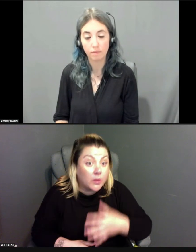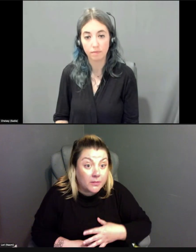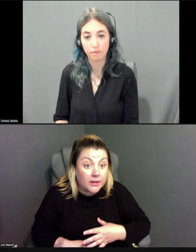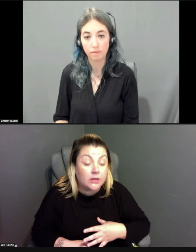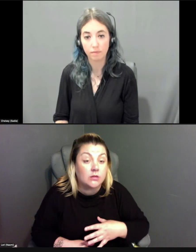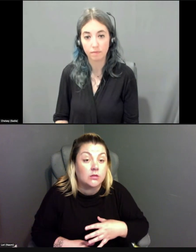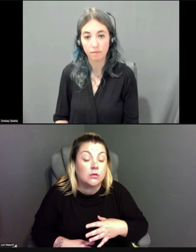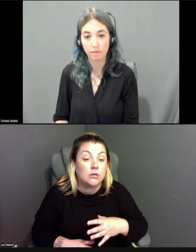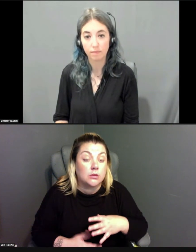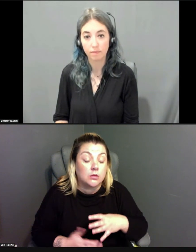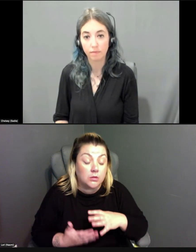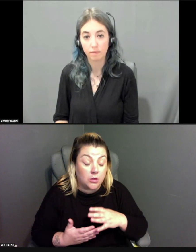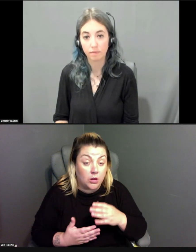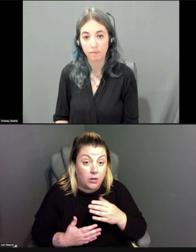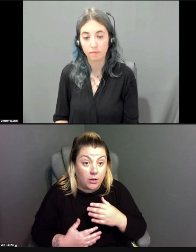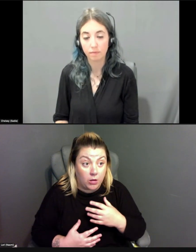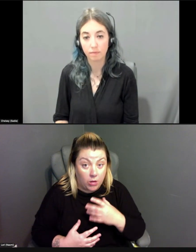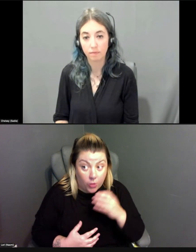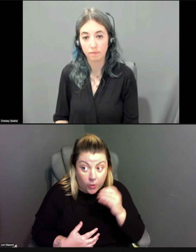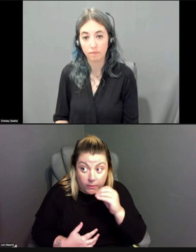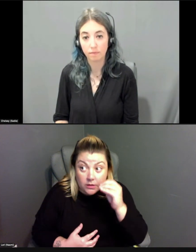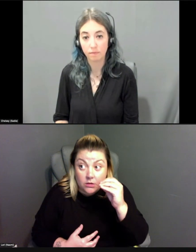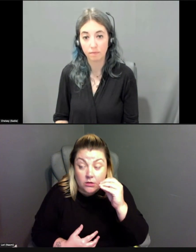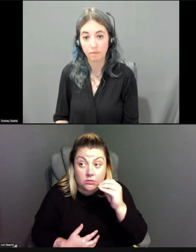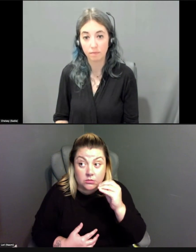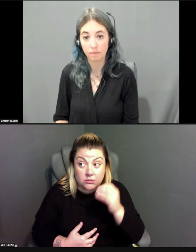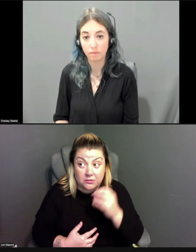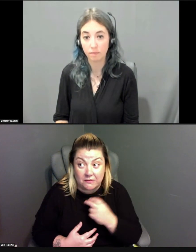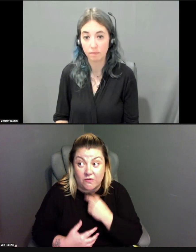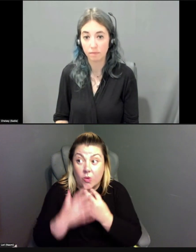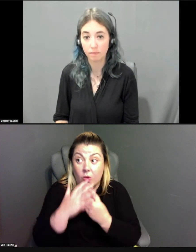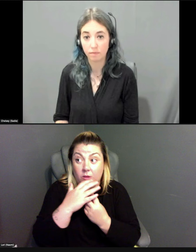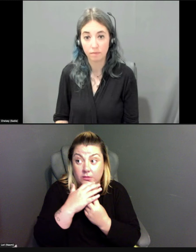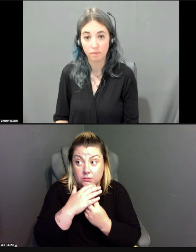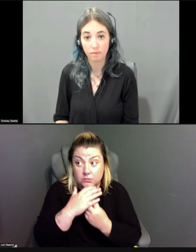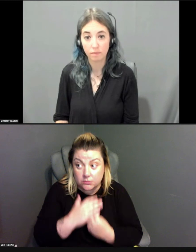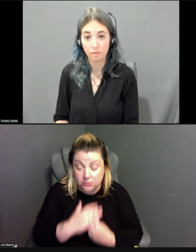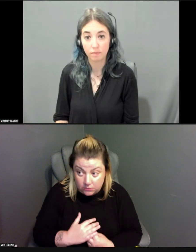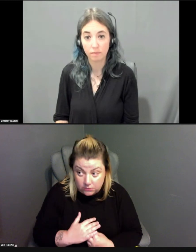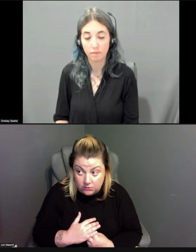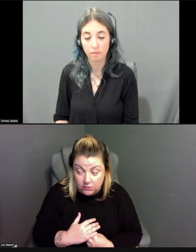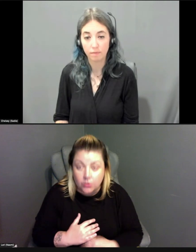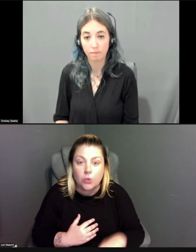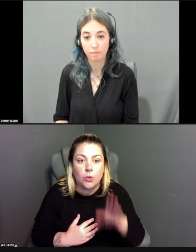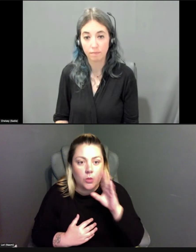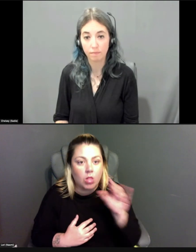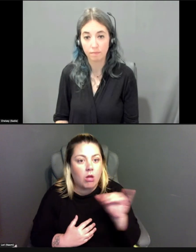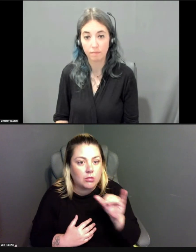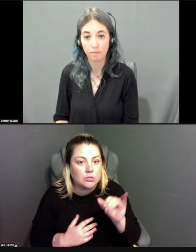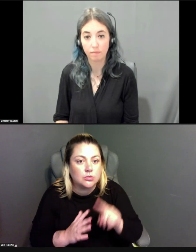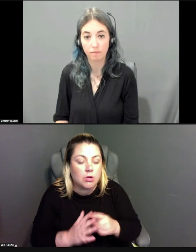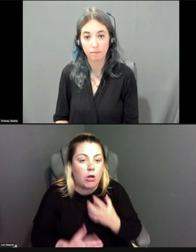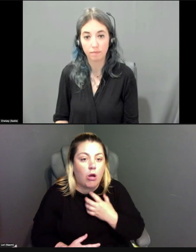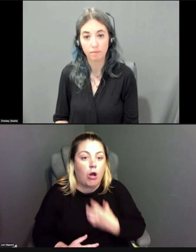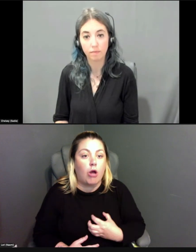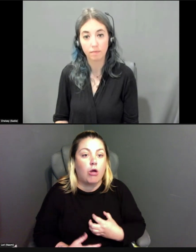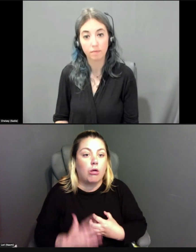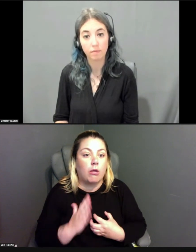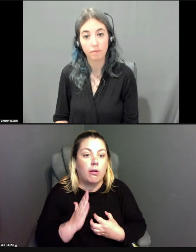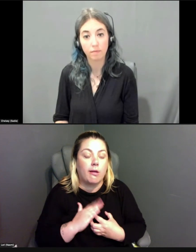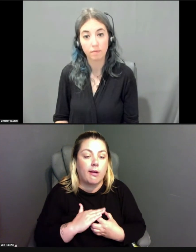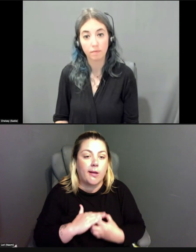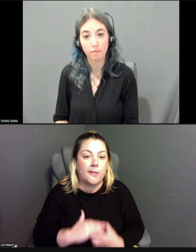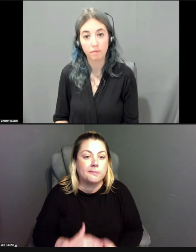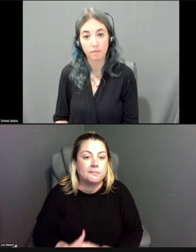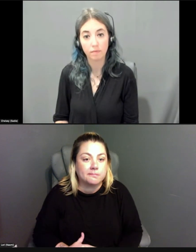their voices, they have a tendency to also start ignoring or suppressing hunger cues that are inconsistent with